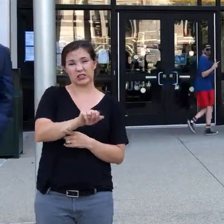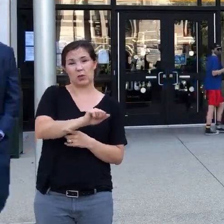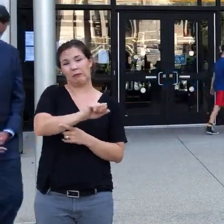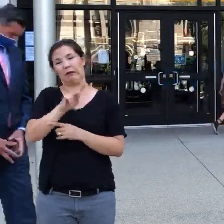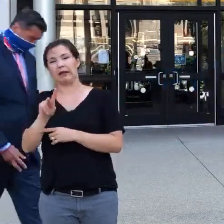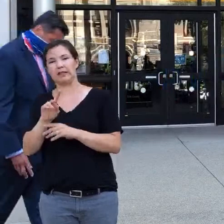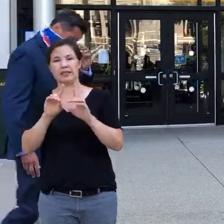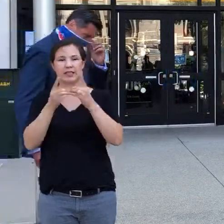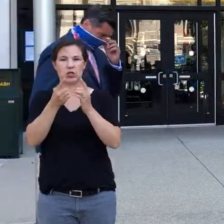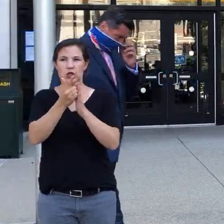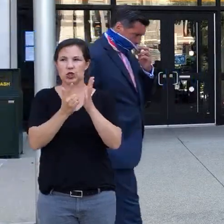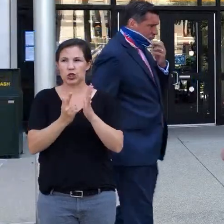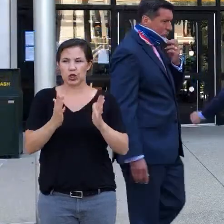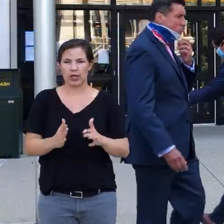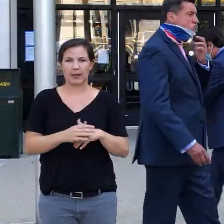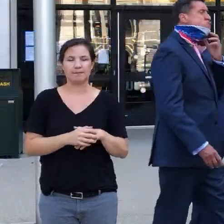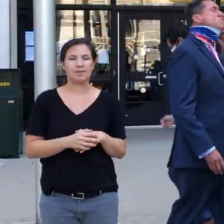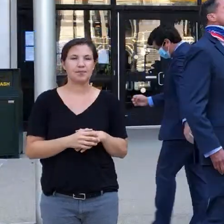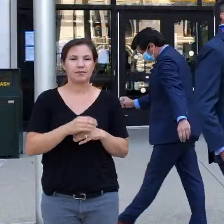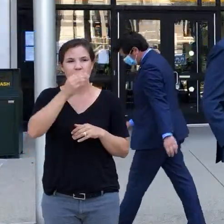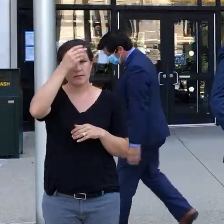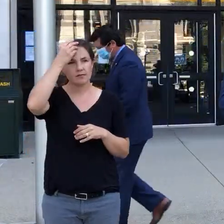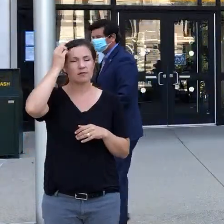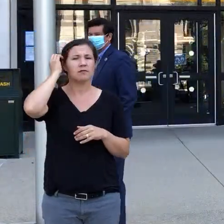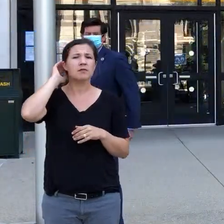District Attorney, sure.